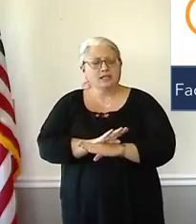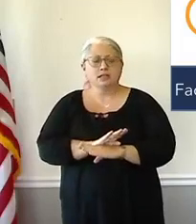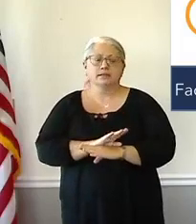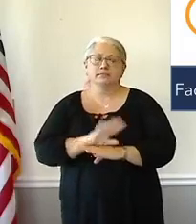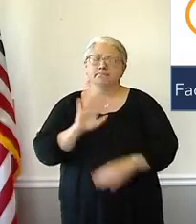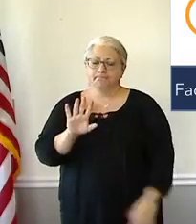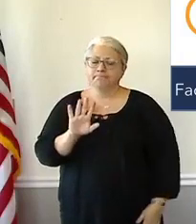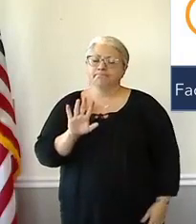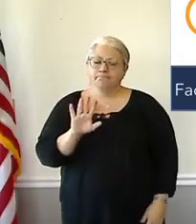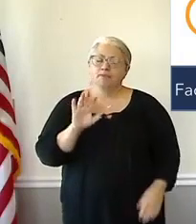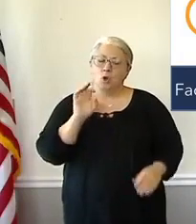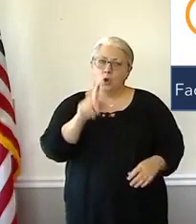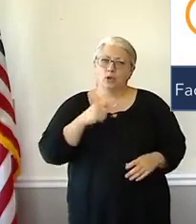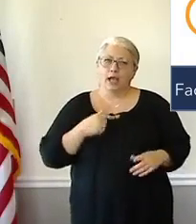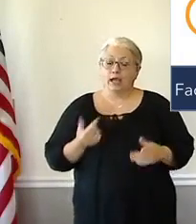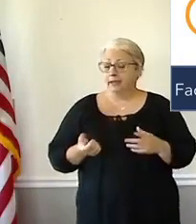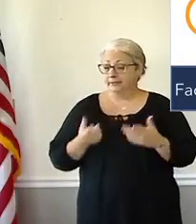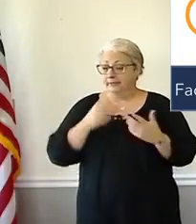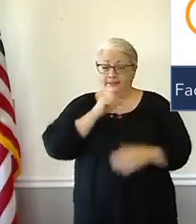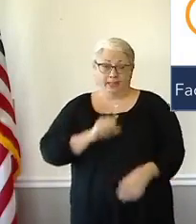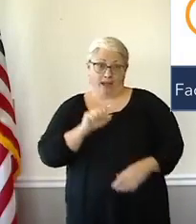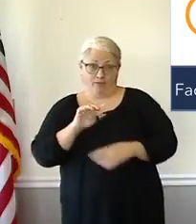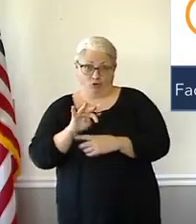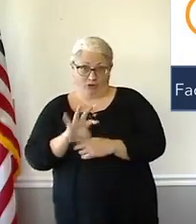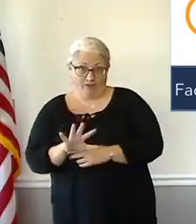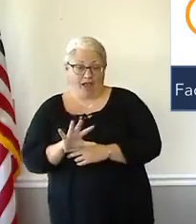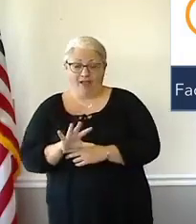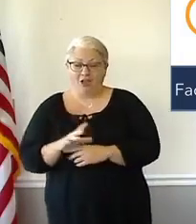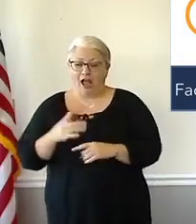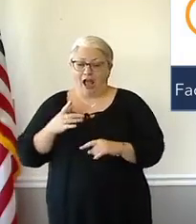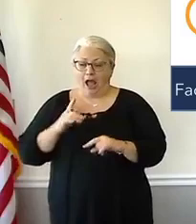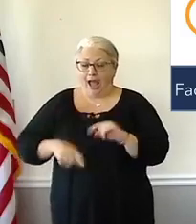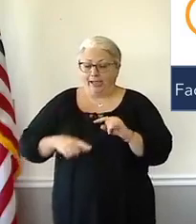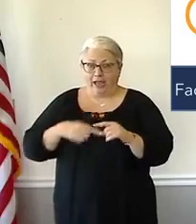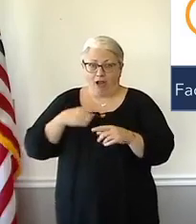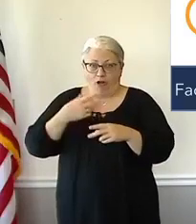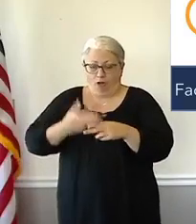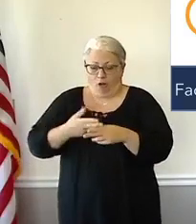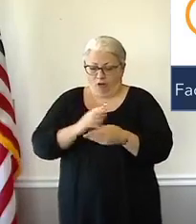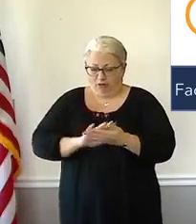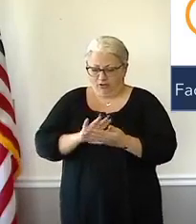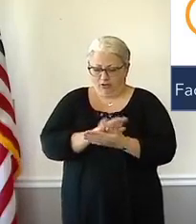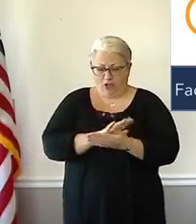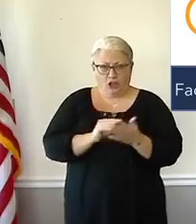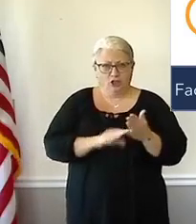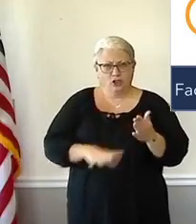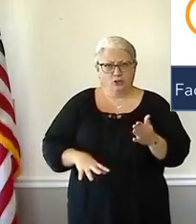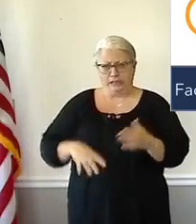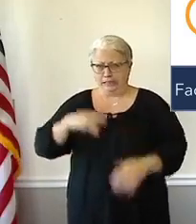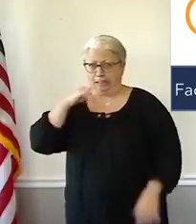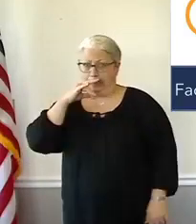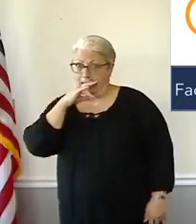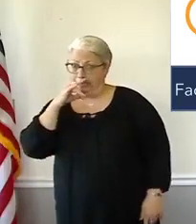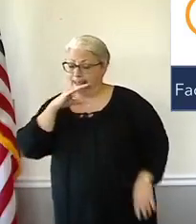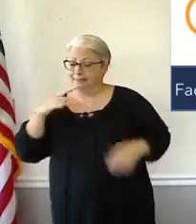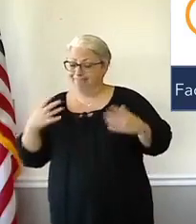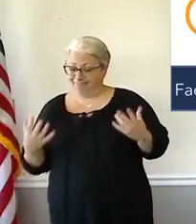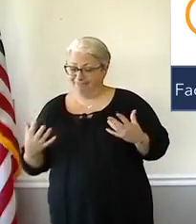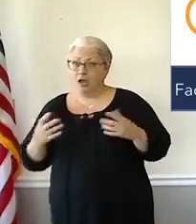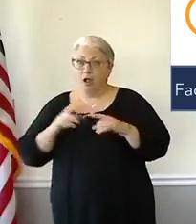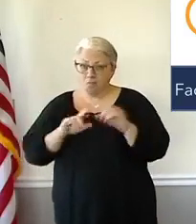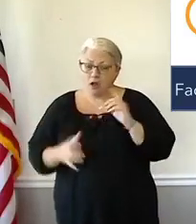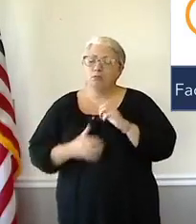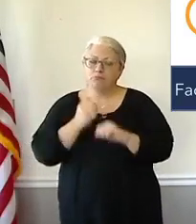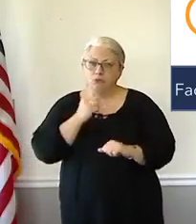at 45 years of age, I'm not yet willing to call college students kids. But that said, the good news is most of them